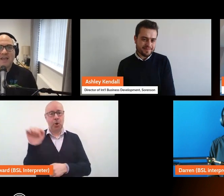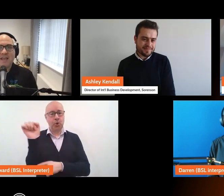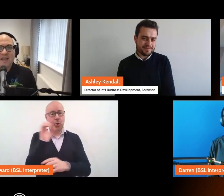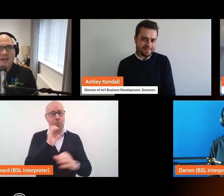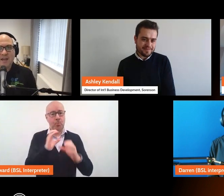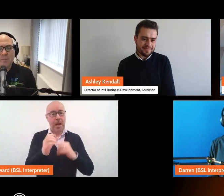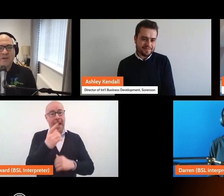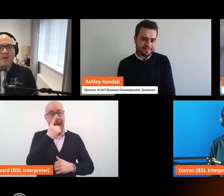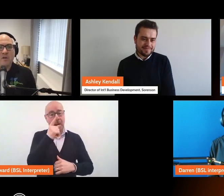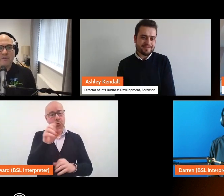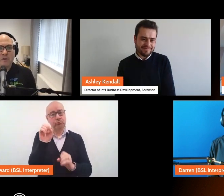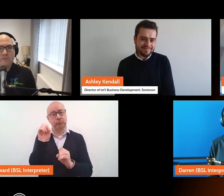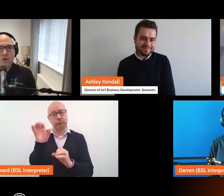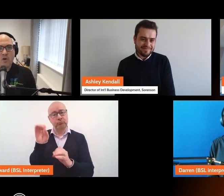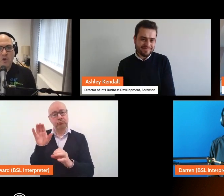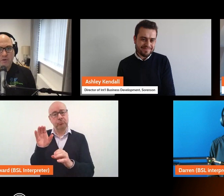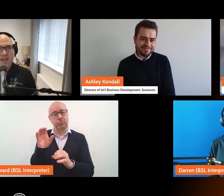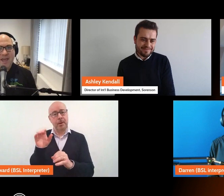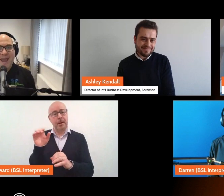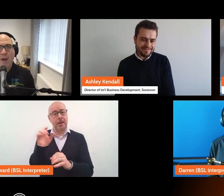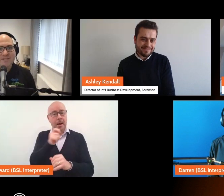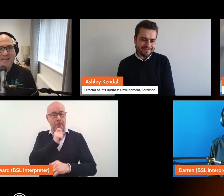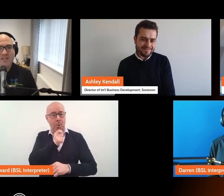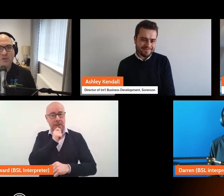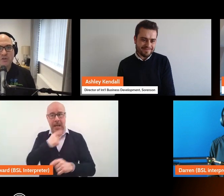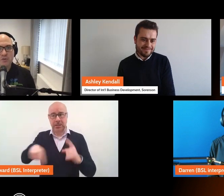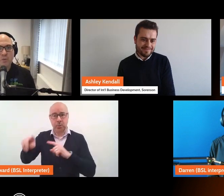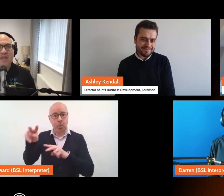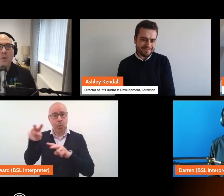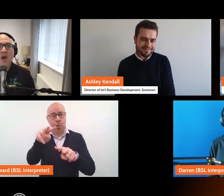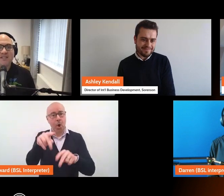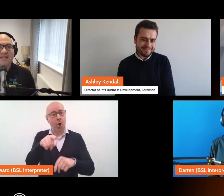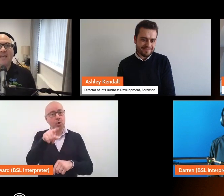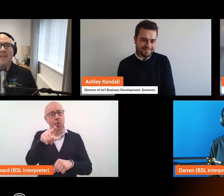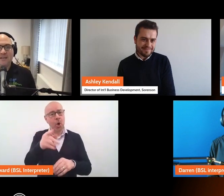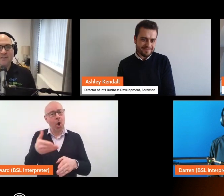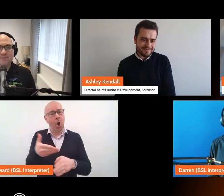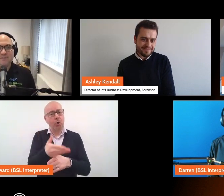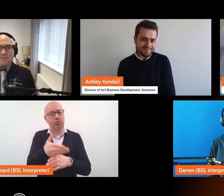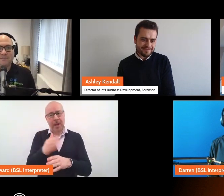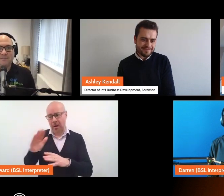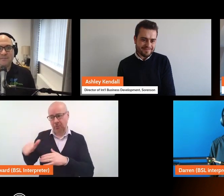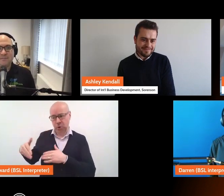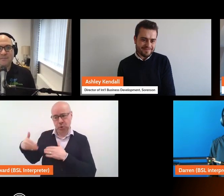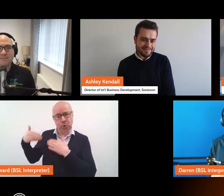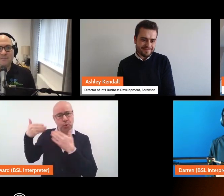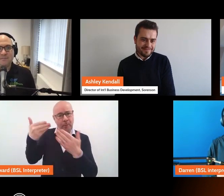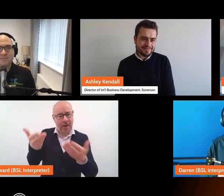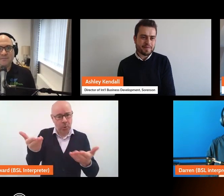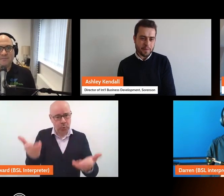watchers today a little bit of an overview of your career and how it's led you to where you are today?